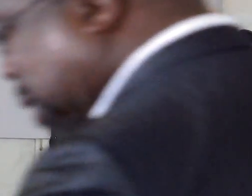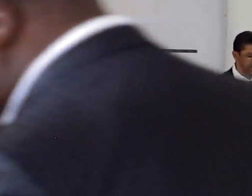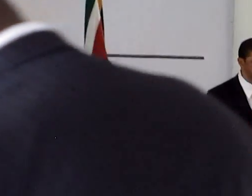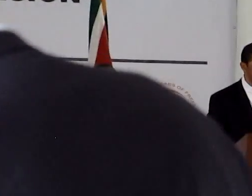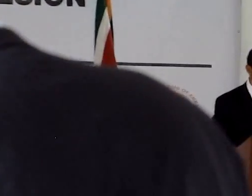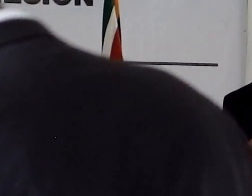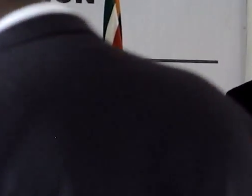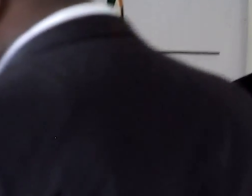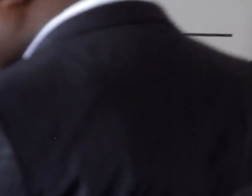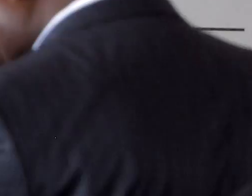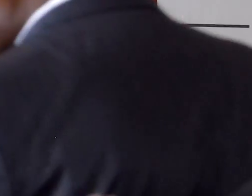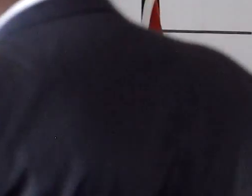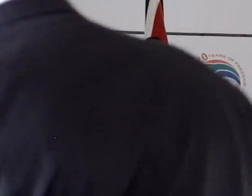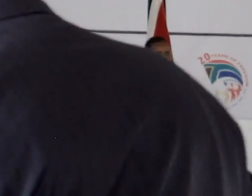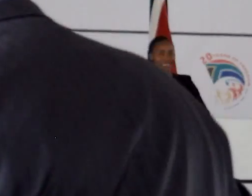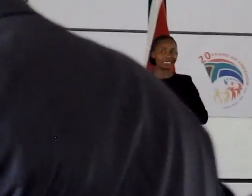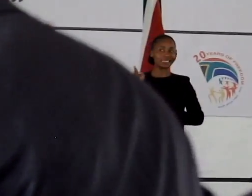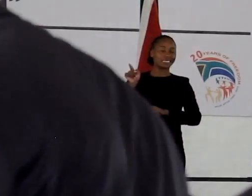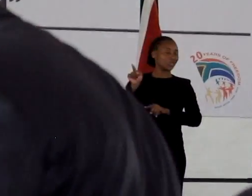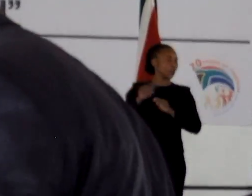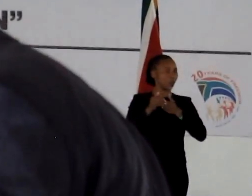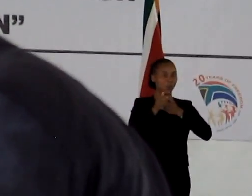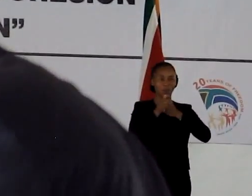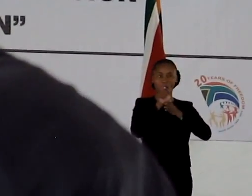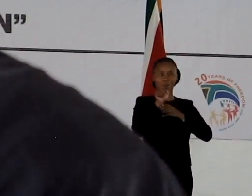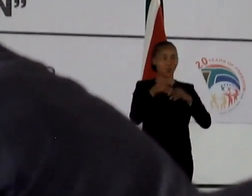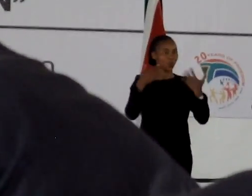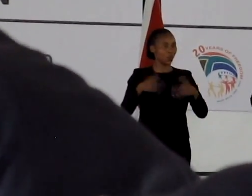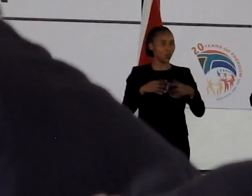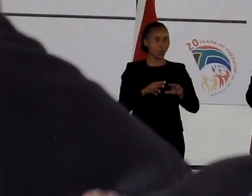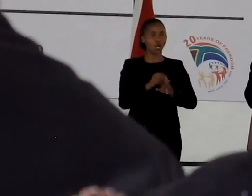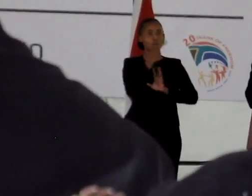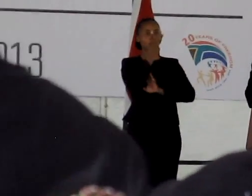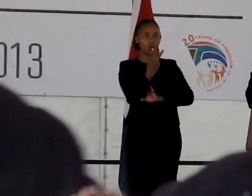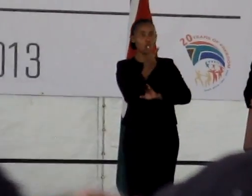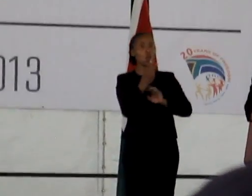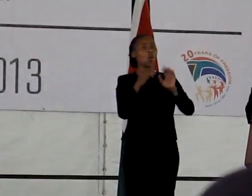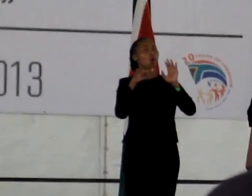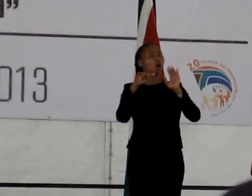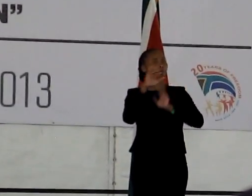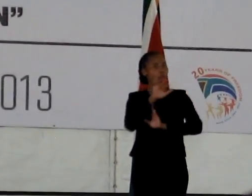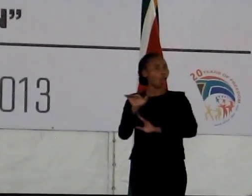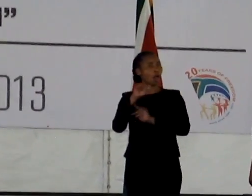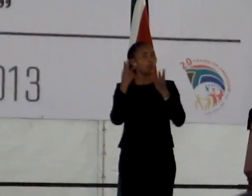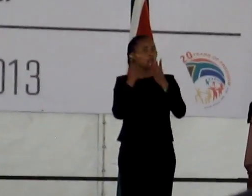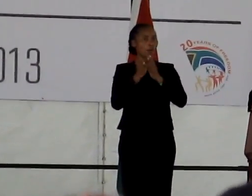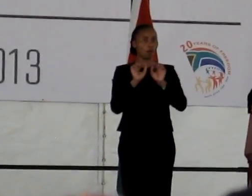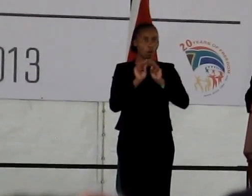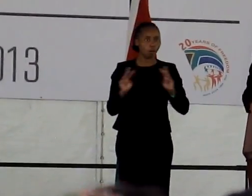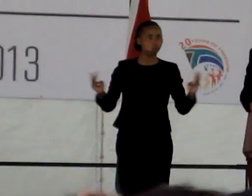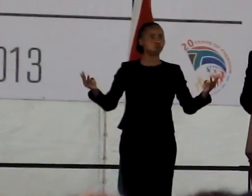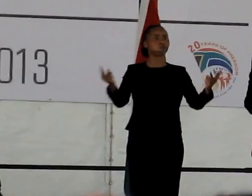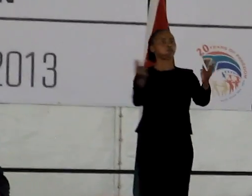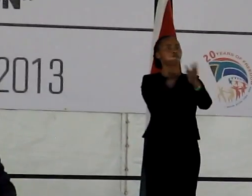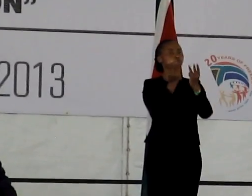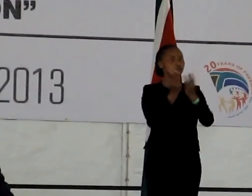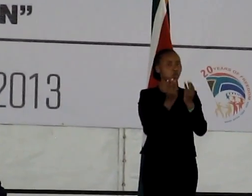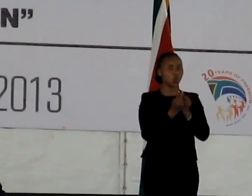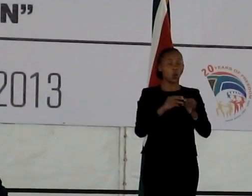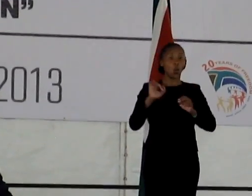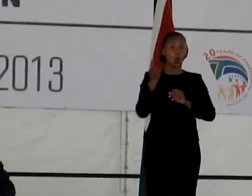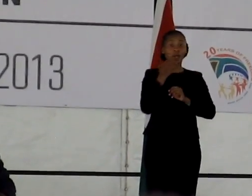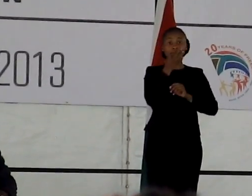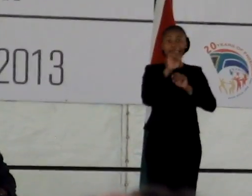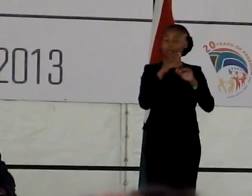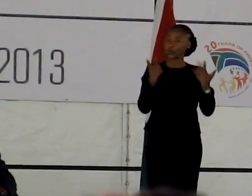fail to mention at this time the leader of some 2 billion people around the world, one who has given up to us the Ministry